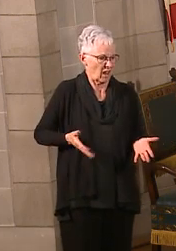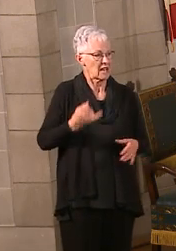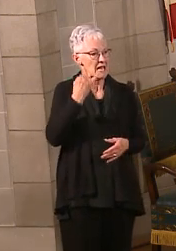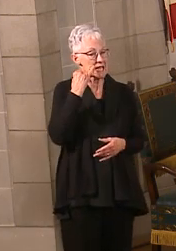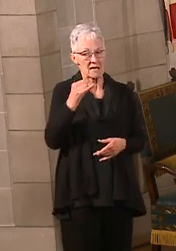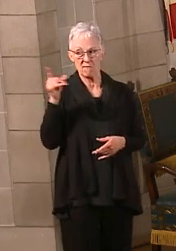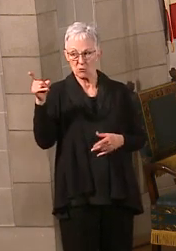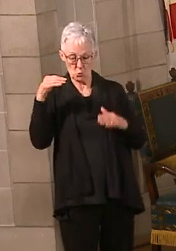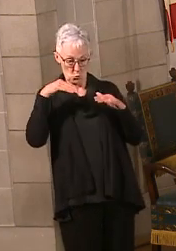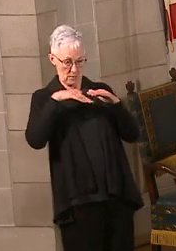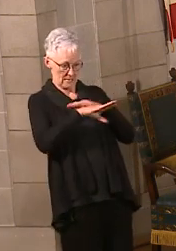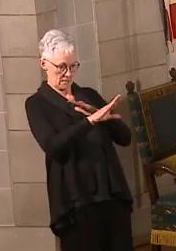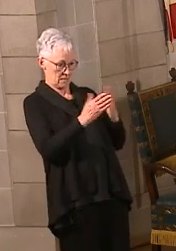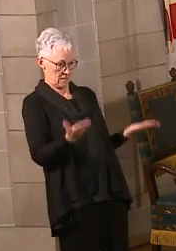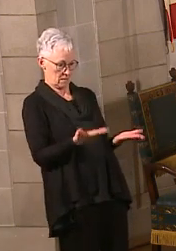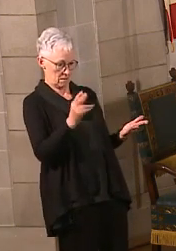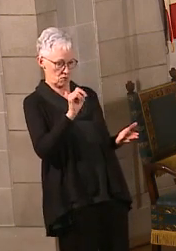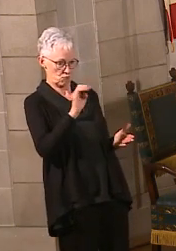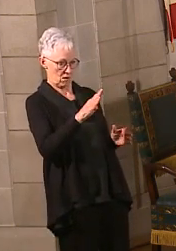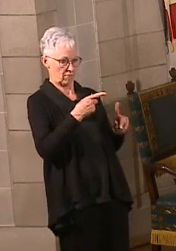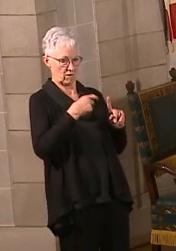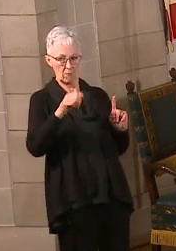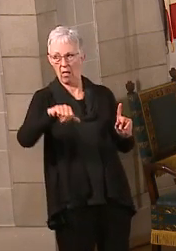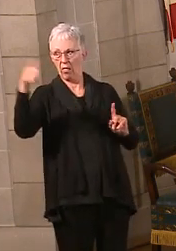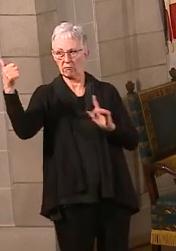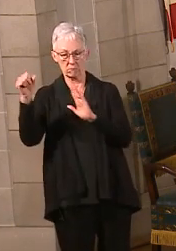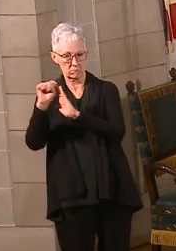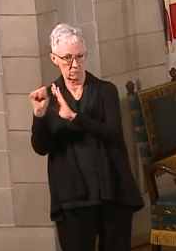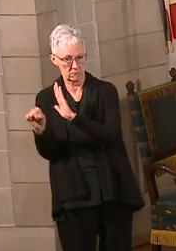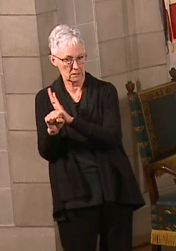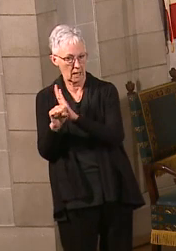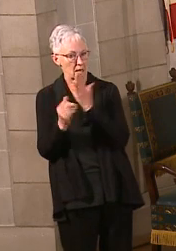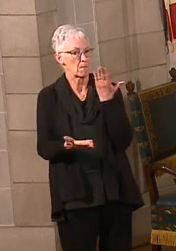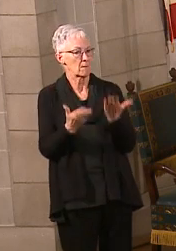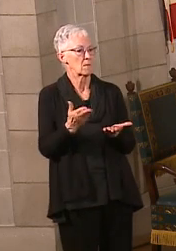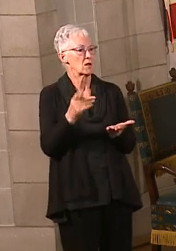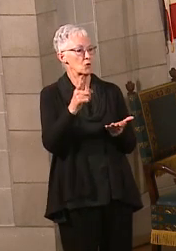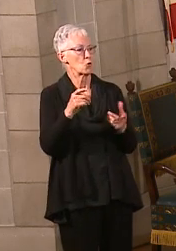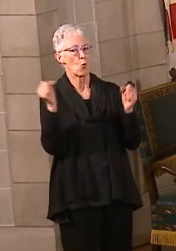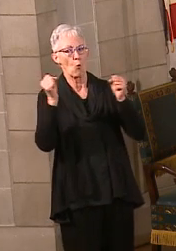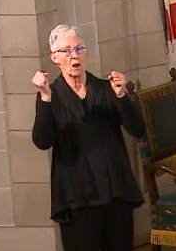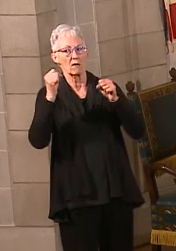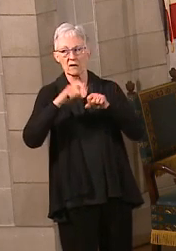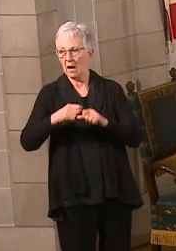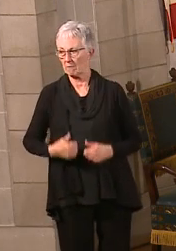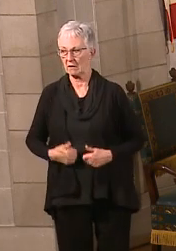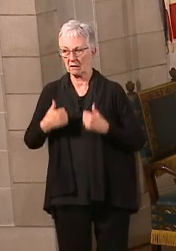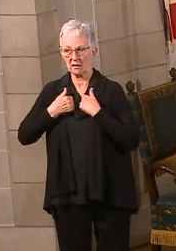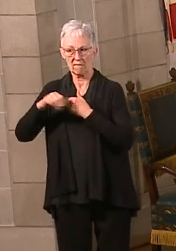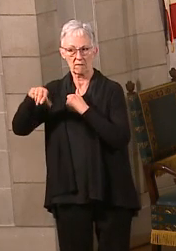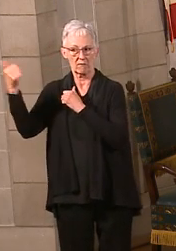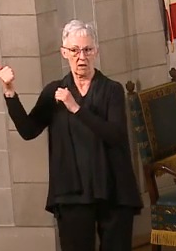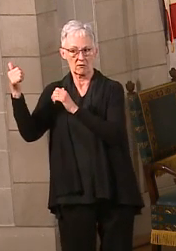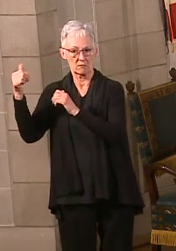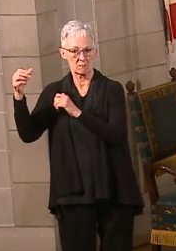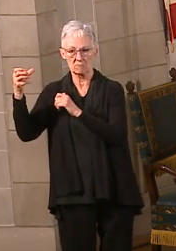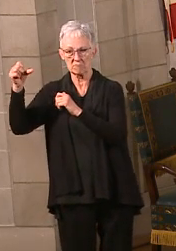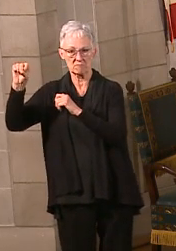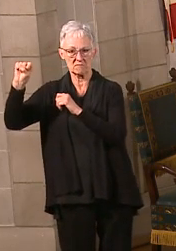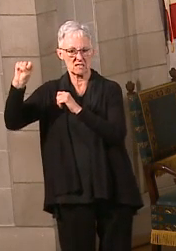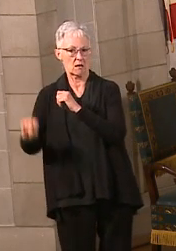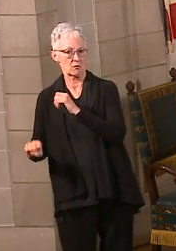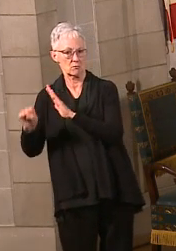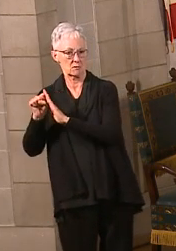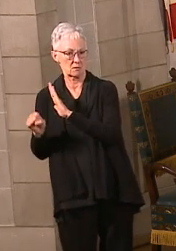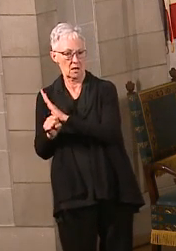back, you've been traveling in another part of the country, maybe you've got a cabin here and you're coming back, we really want those people to quarantine for 2